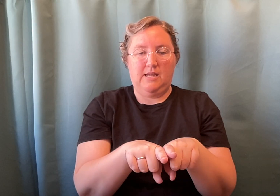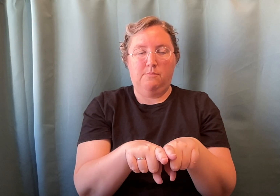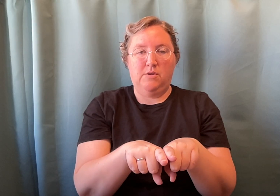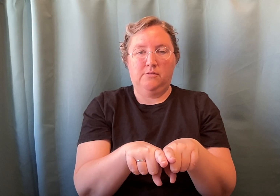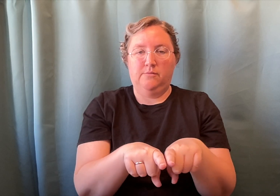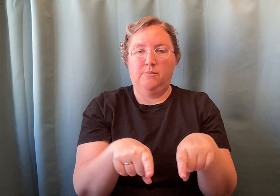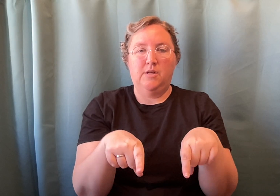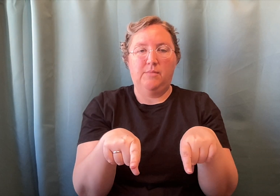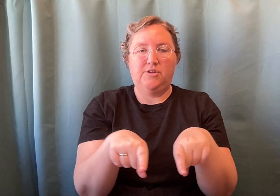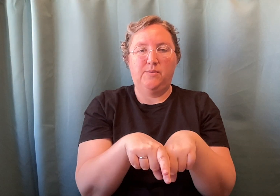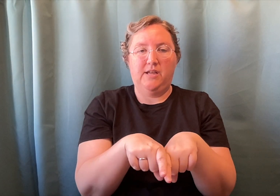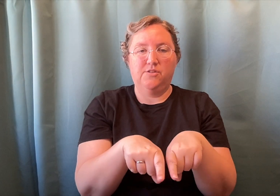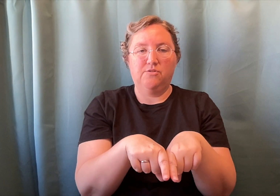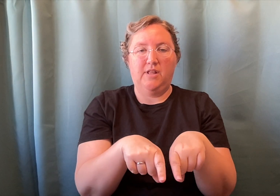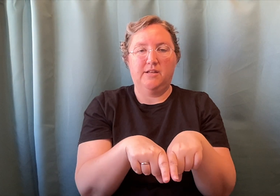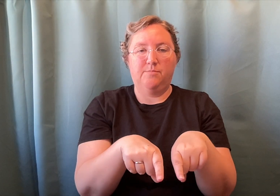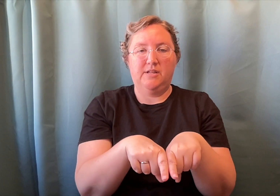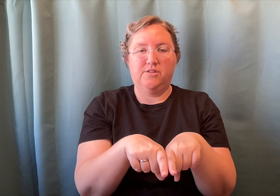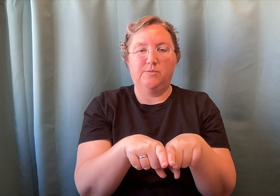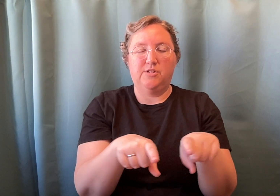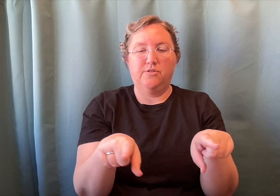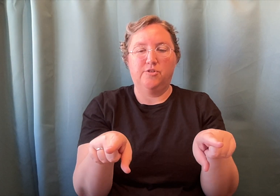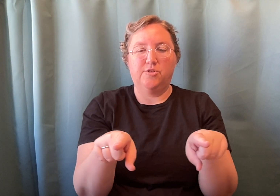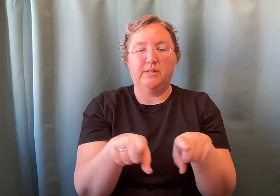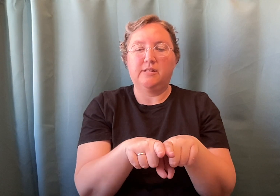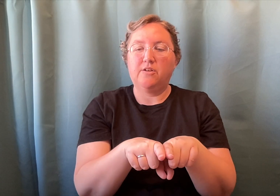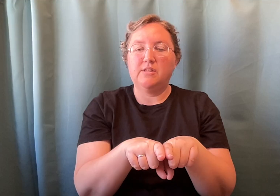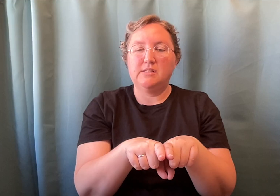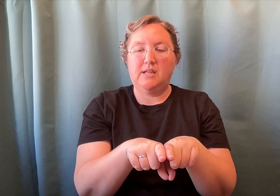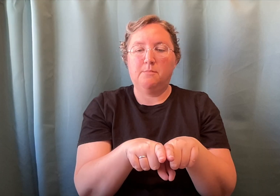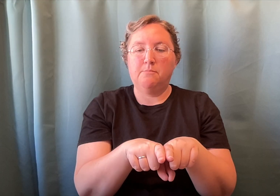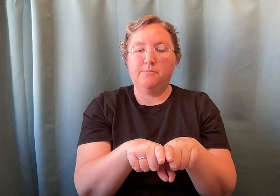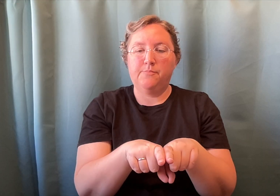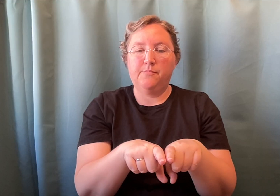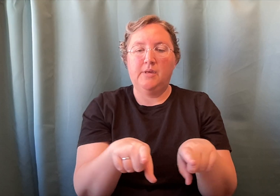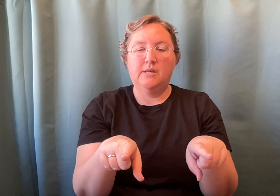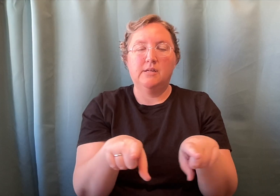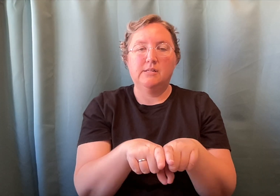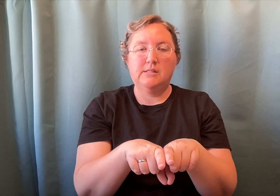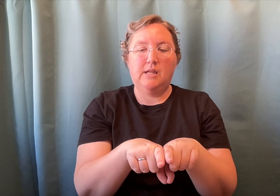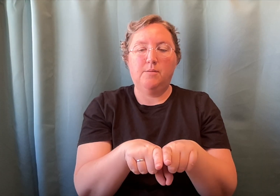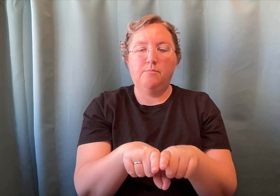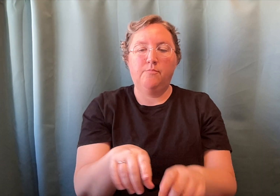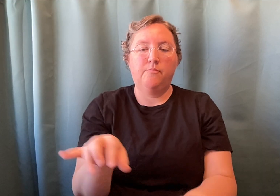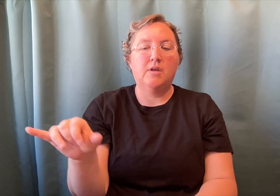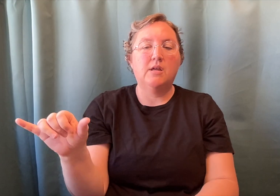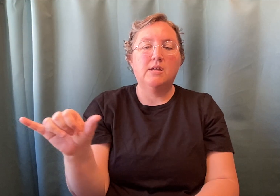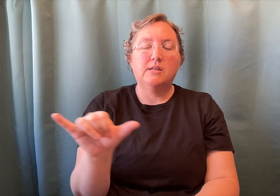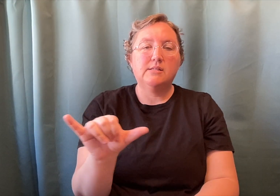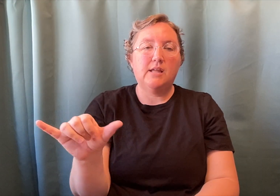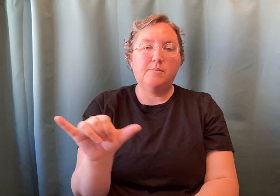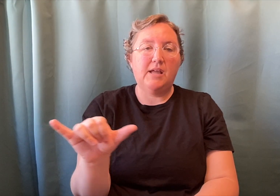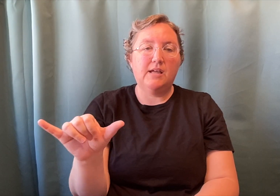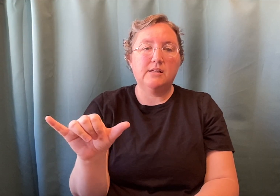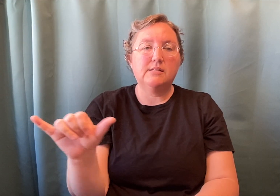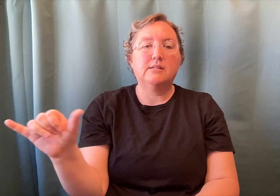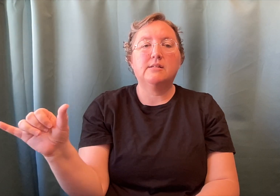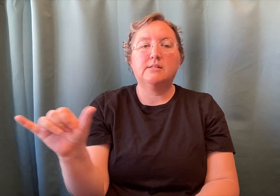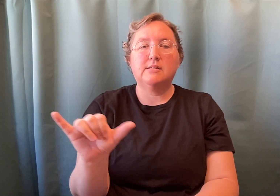Same. My two hands are lined up next to each other and showing that they are the same. Same. Same as,